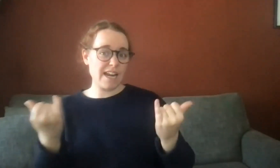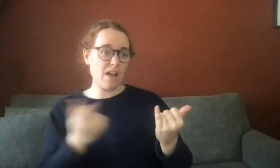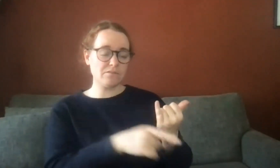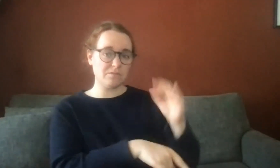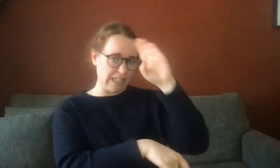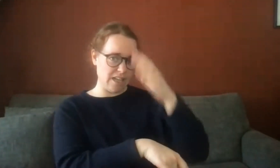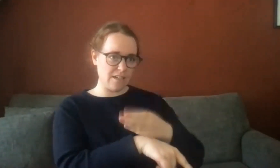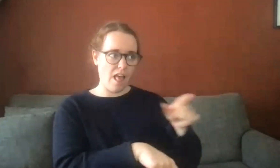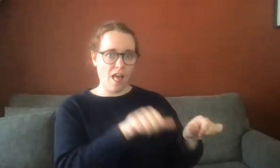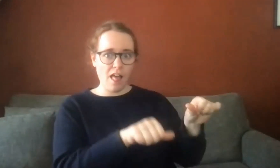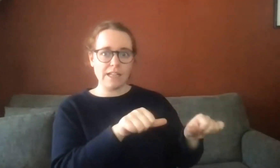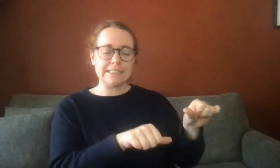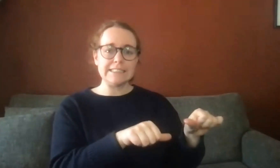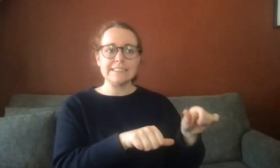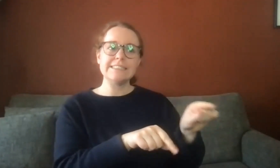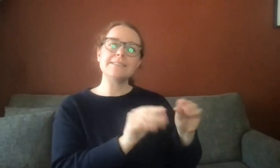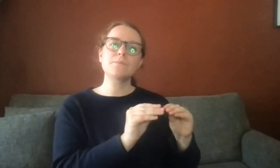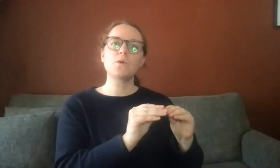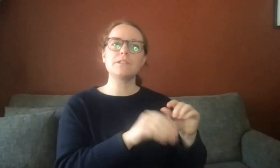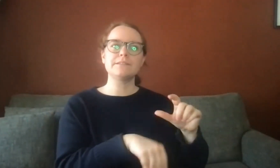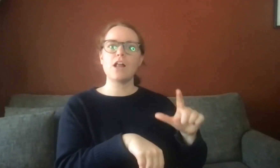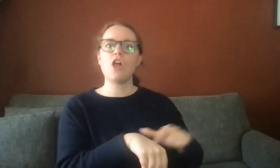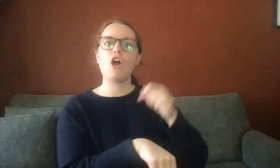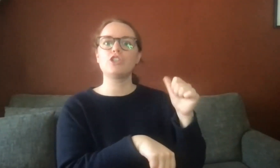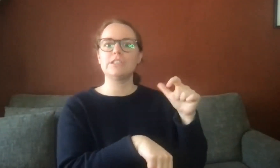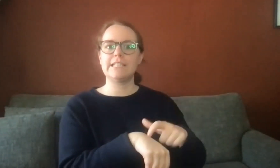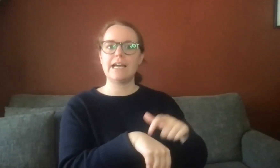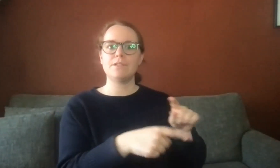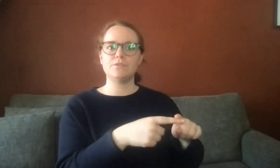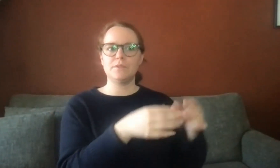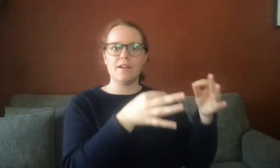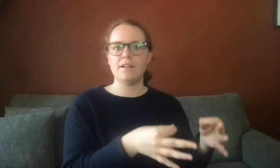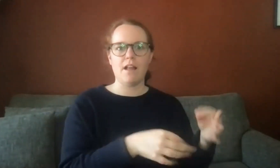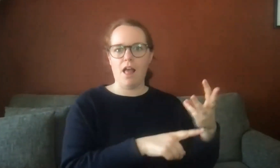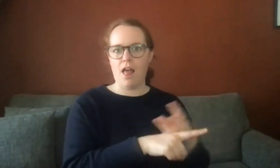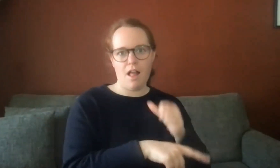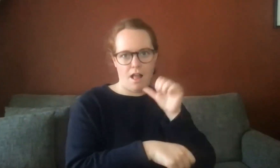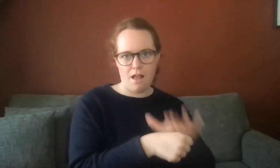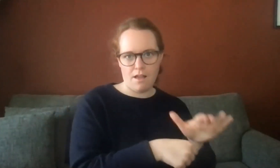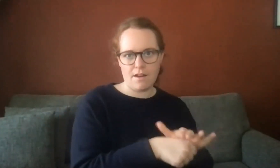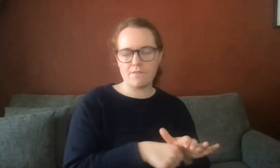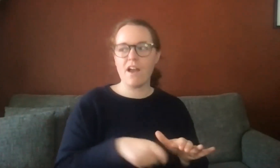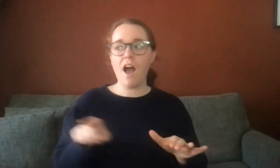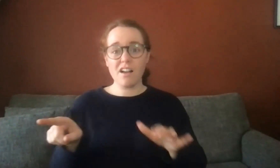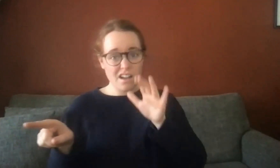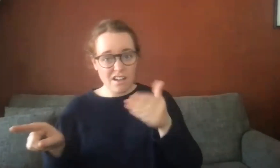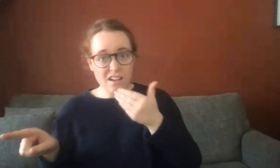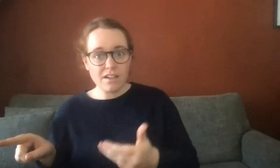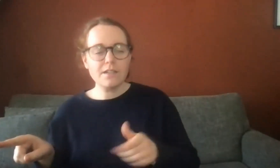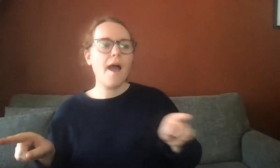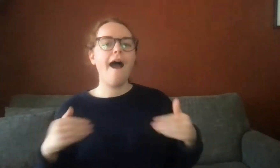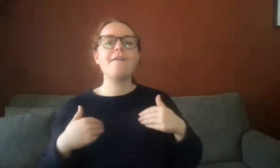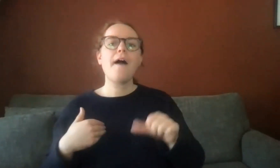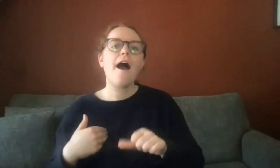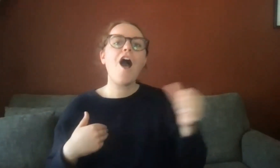a little bit, having a longer timeline to launch his business, then they would be able to offer support and resources to him